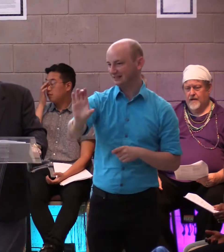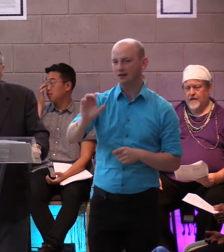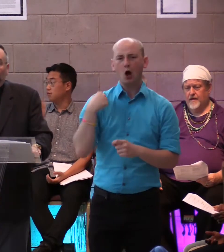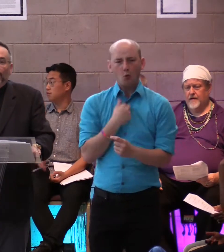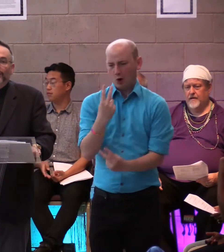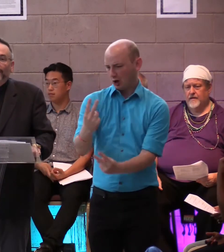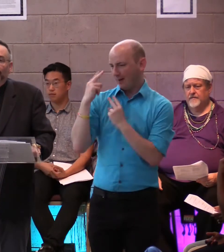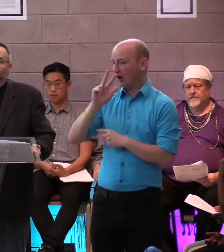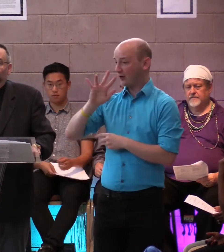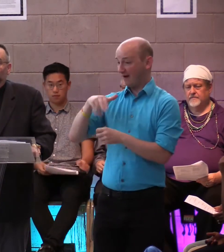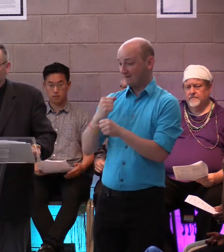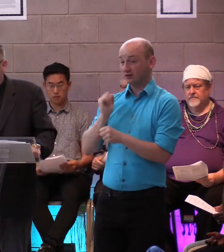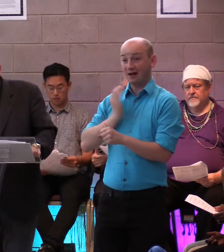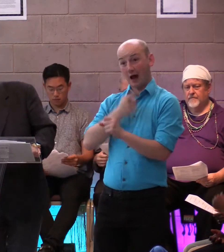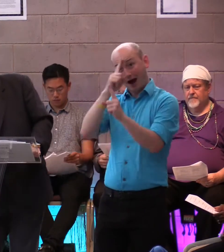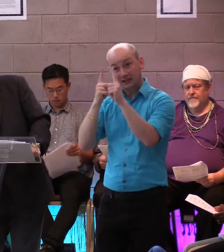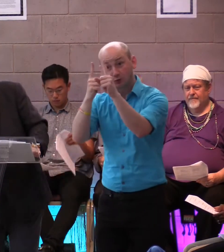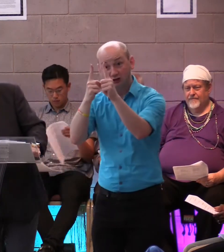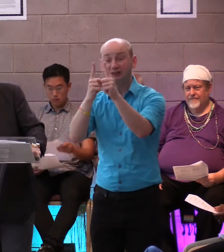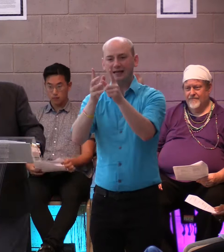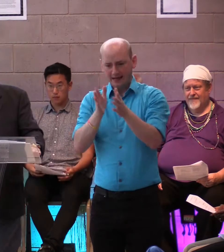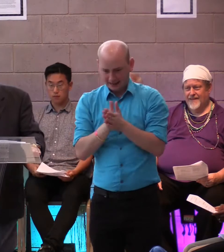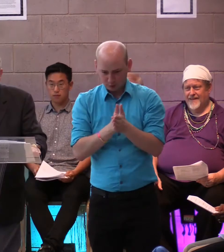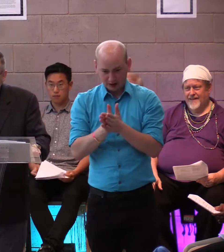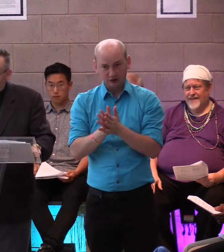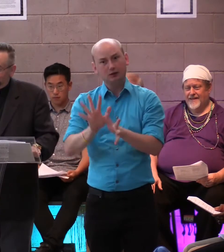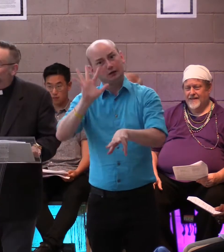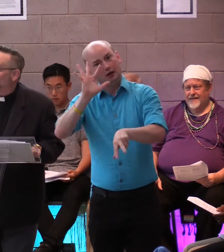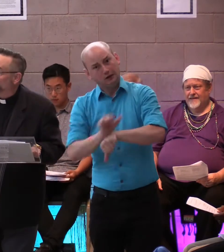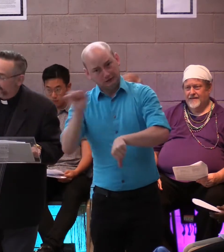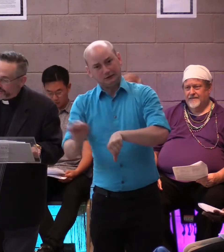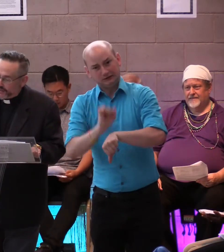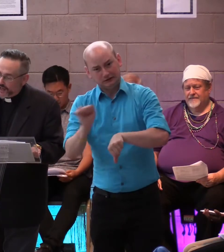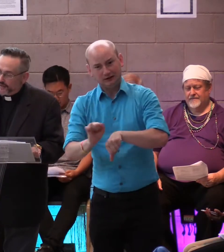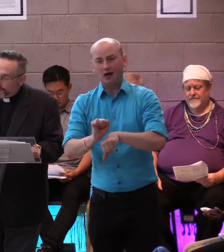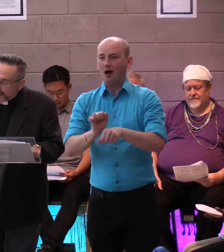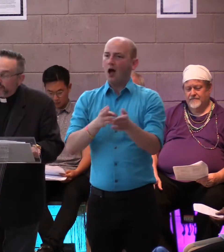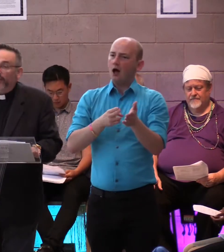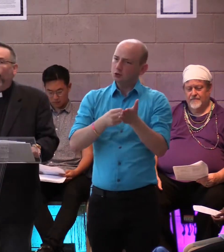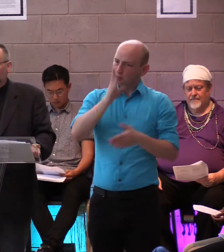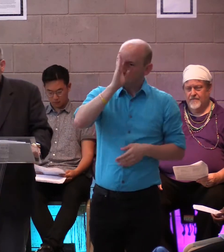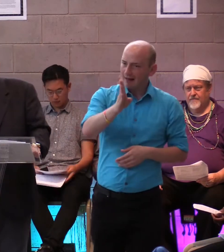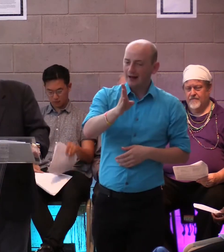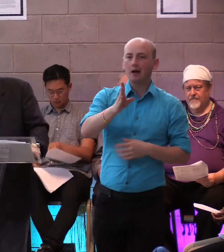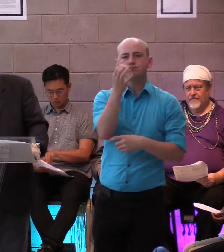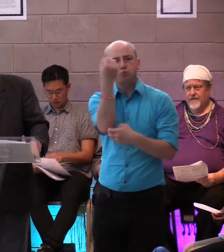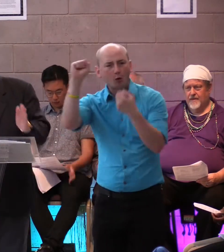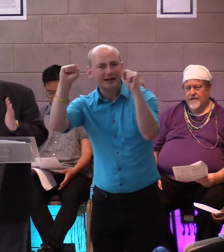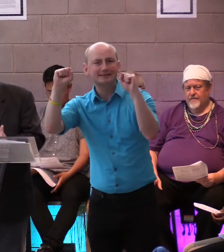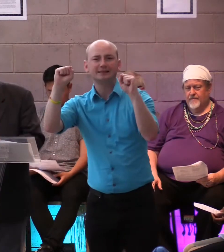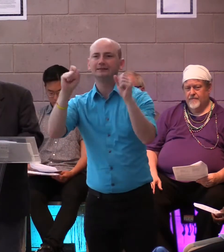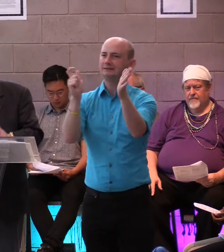of aspiration, inspiration, perspiration, truth-telling, protesting, demanding equality,